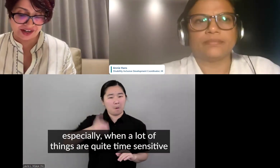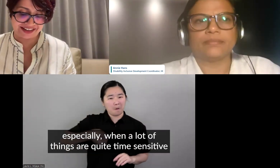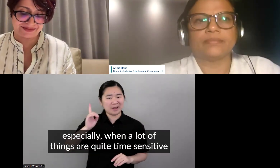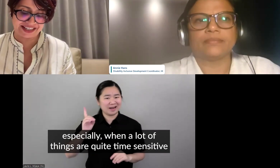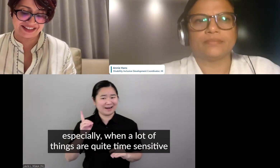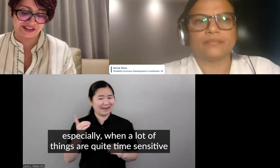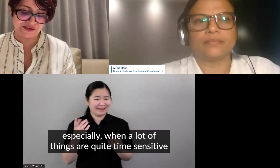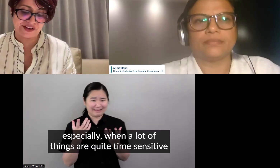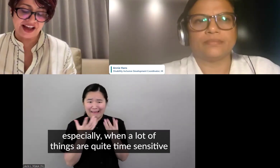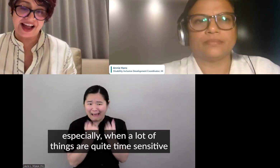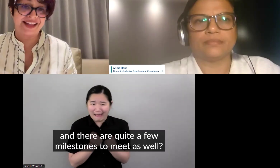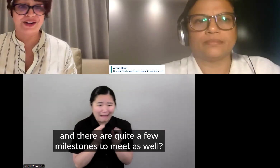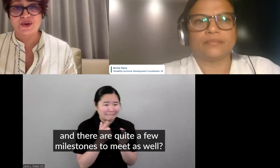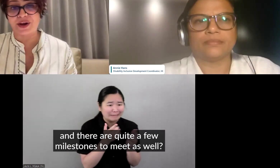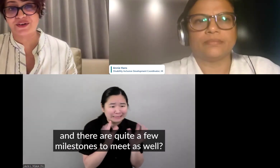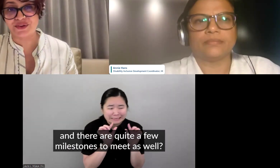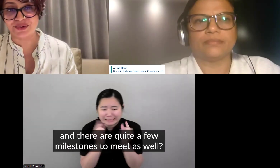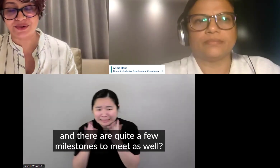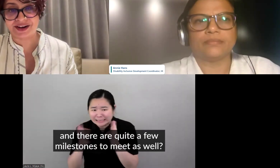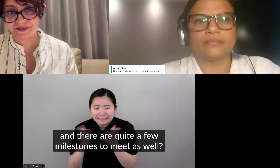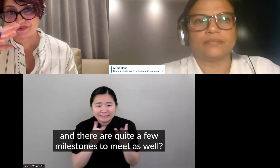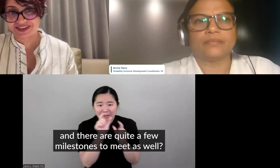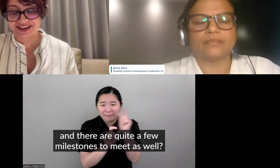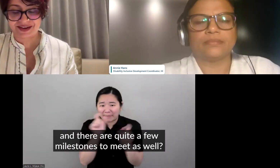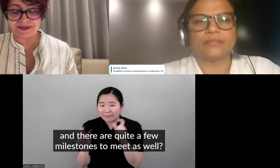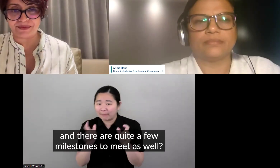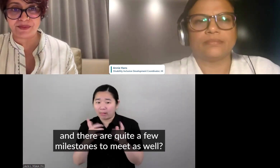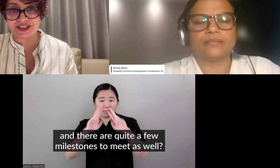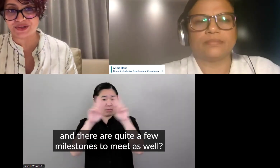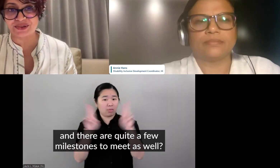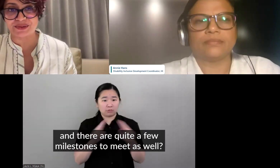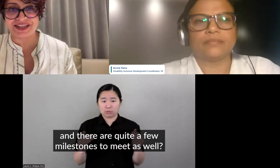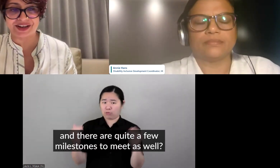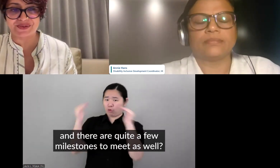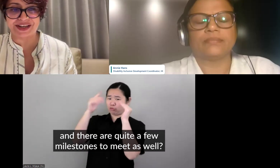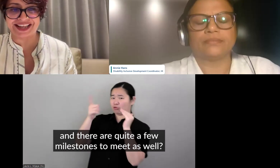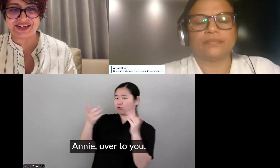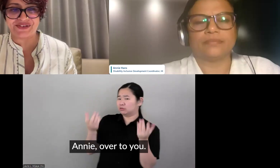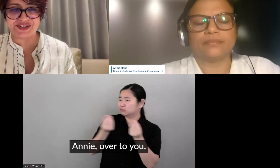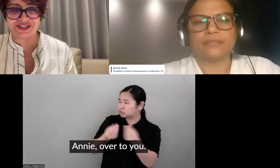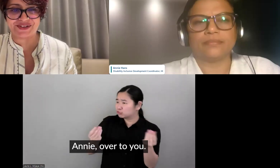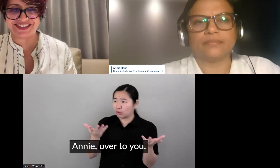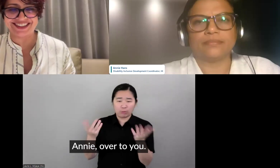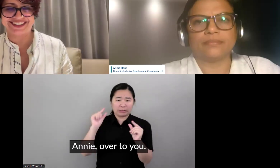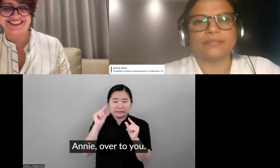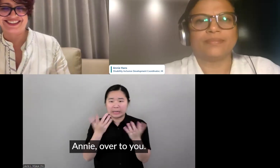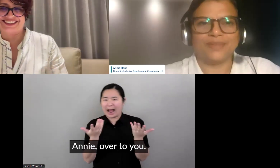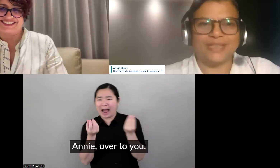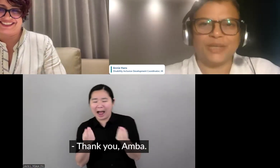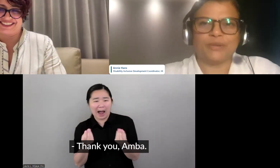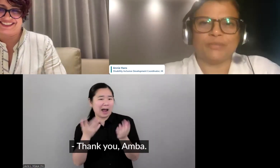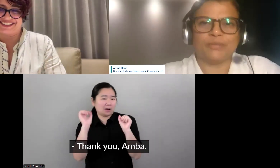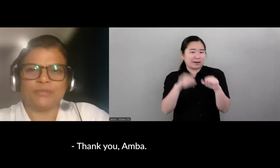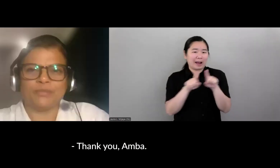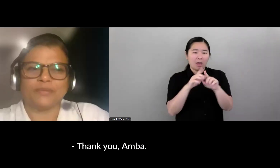are quite time sensitive and there are quite a few milestones to meet as well. Annie, over to you.